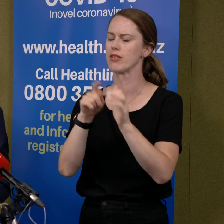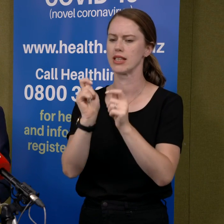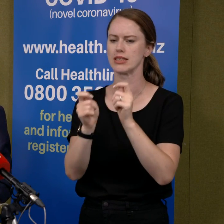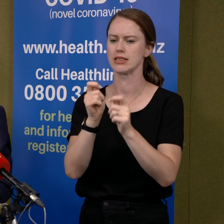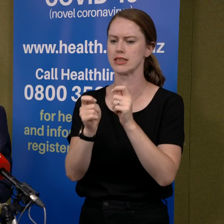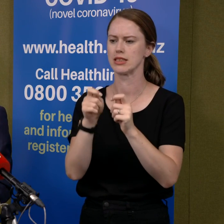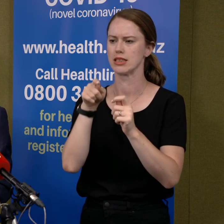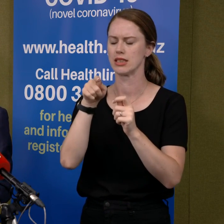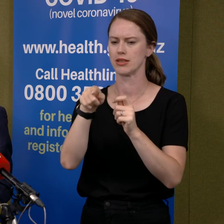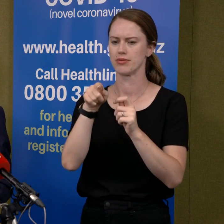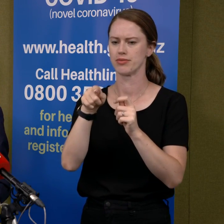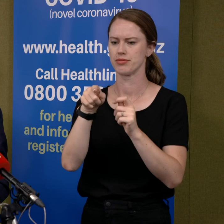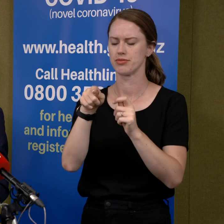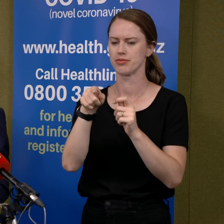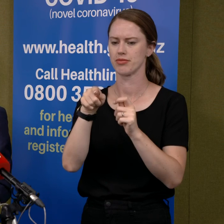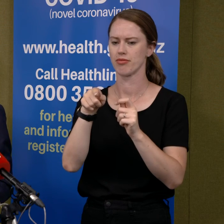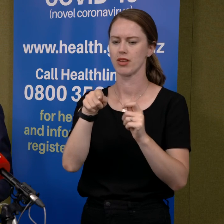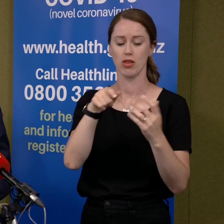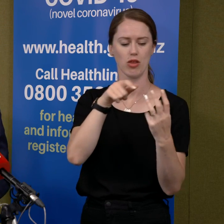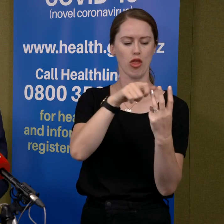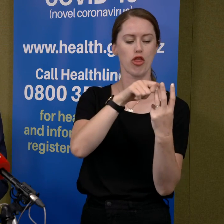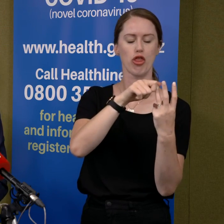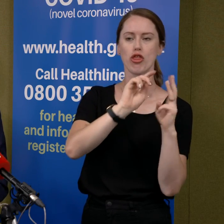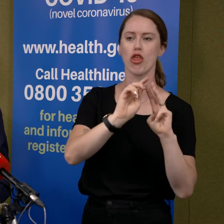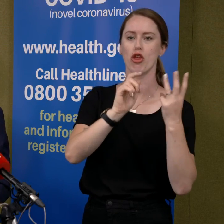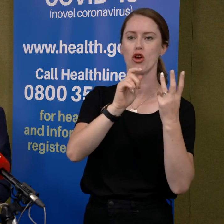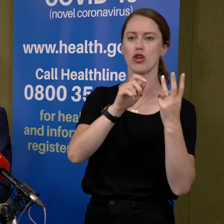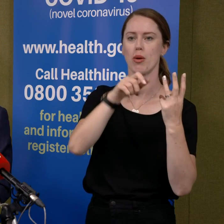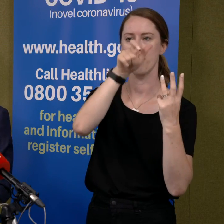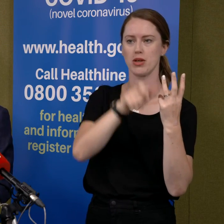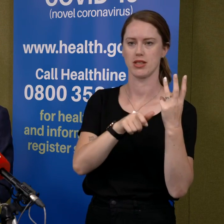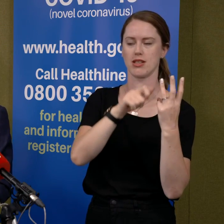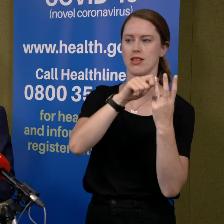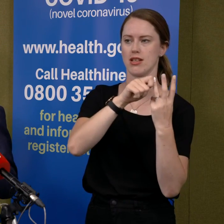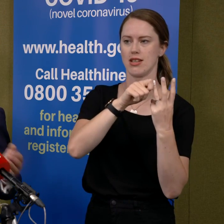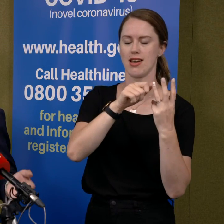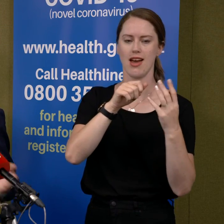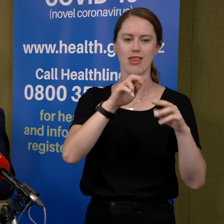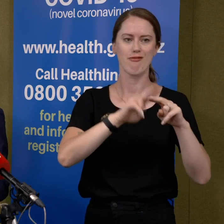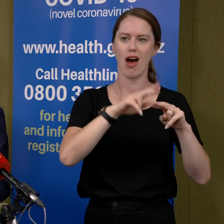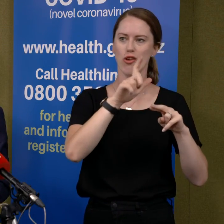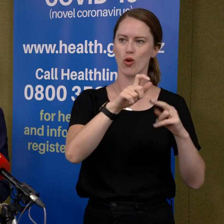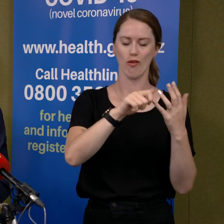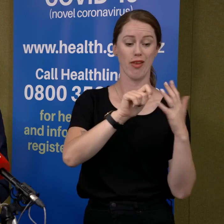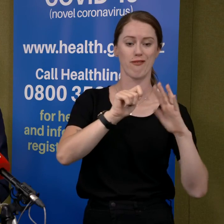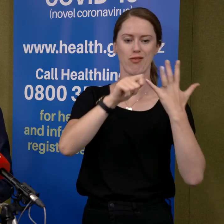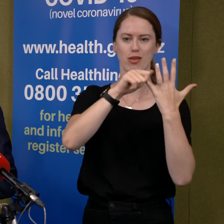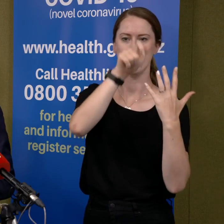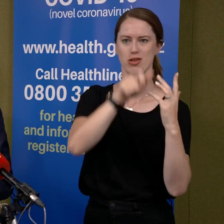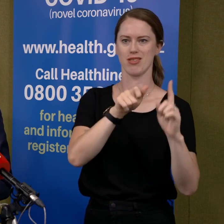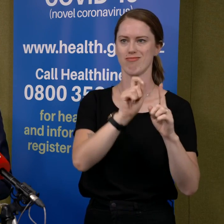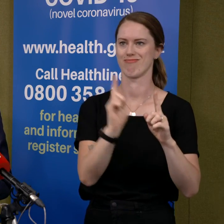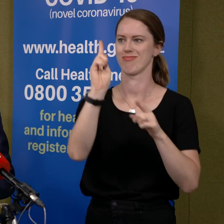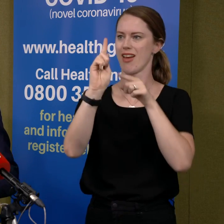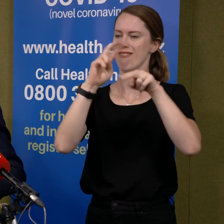the person who was the father of case 3 and the father-in-law of case 5. So he was tested. He had travelled from Iran, and that